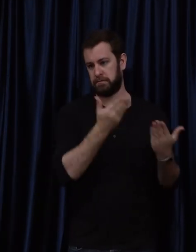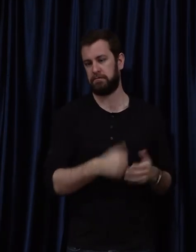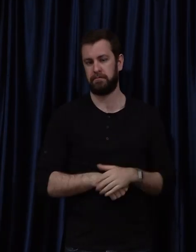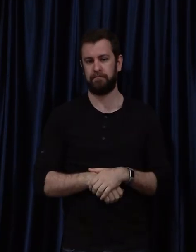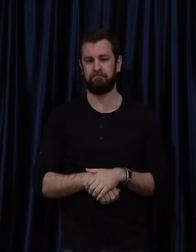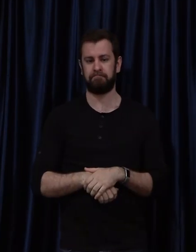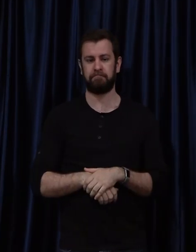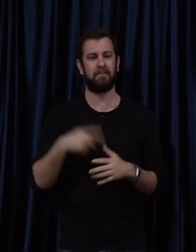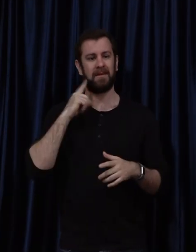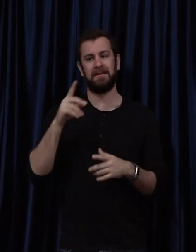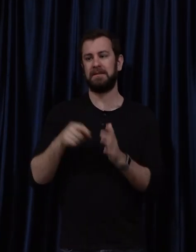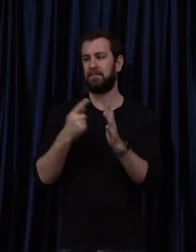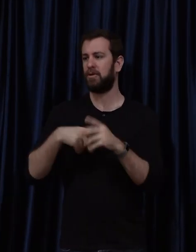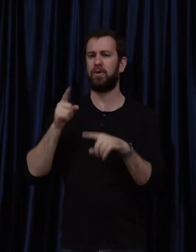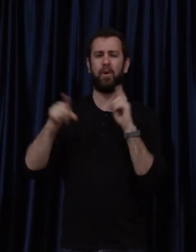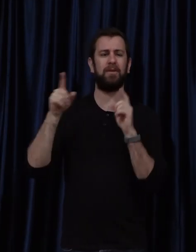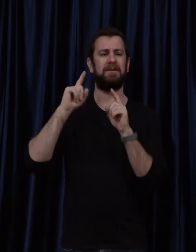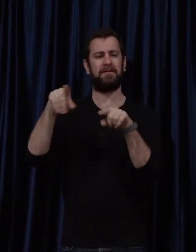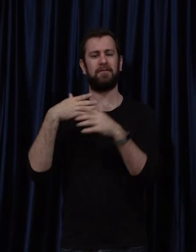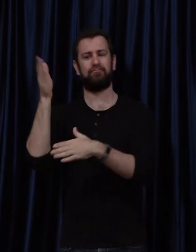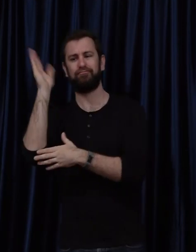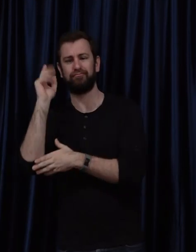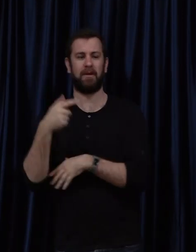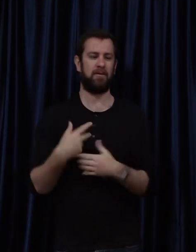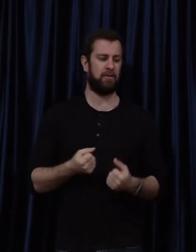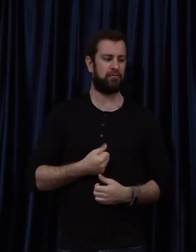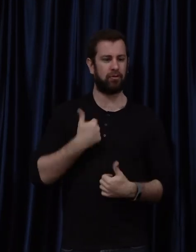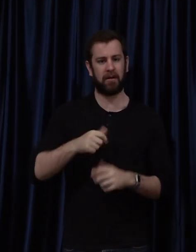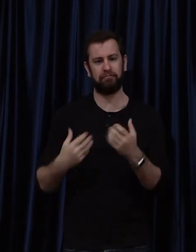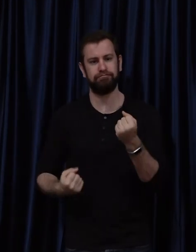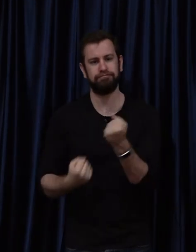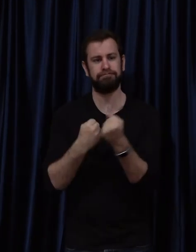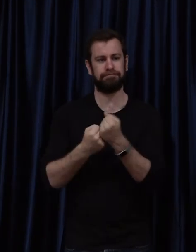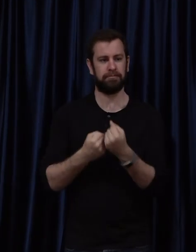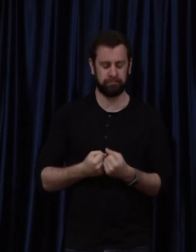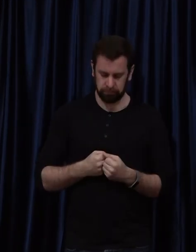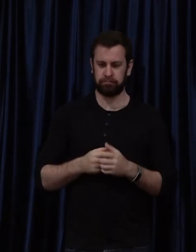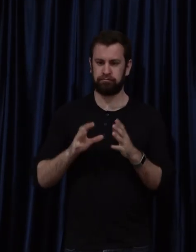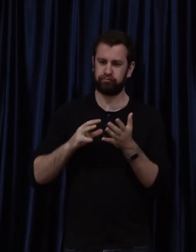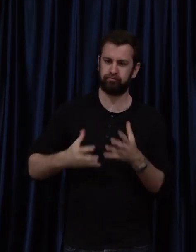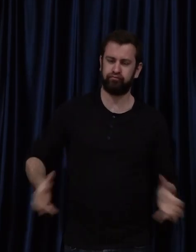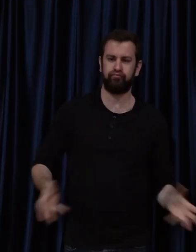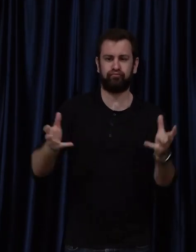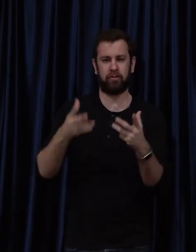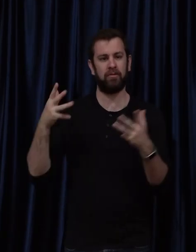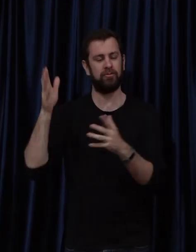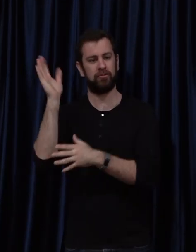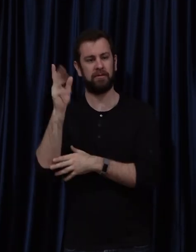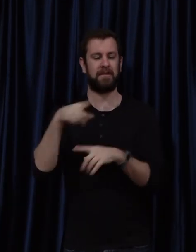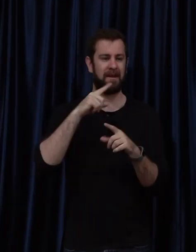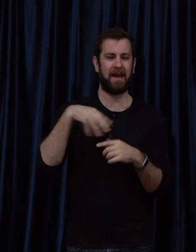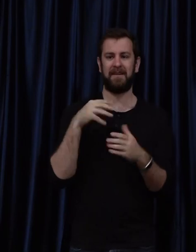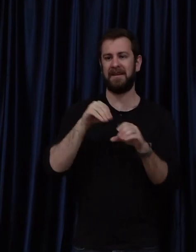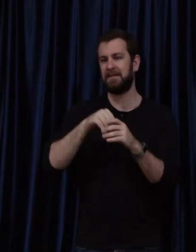talks, and then you have this psychology, and then you have this therapy, and then you have this theory, and then they package it together, and it's in a glossy